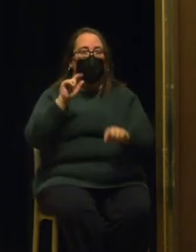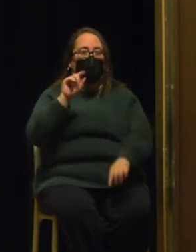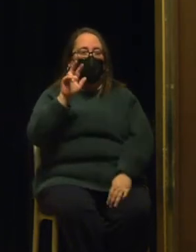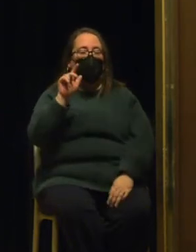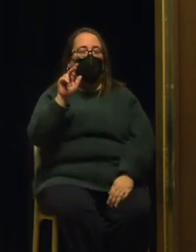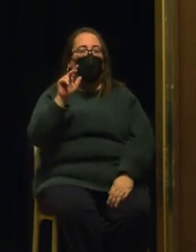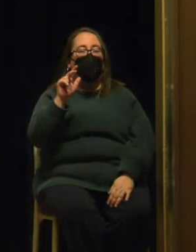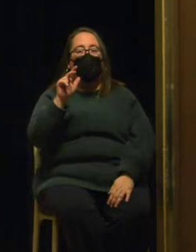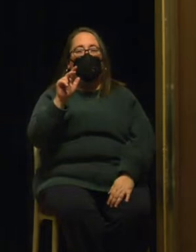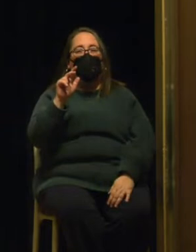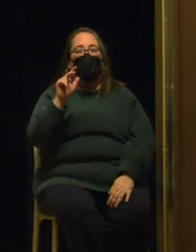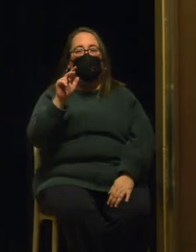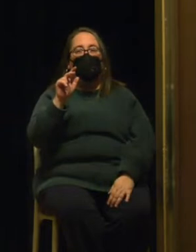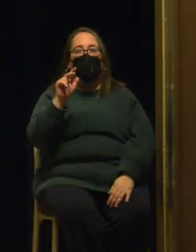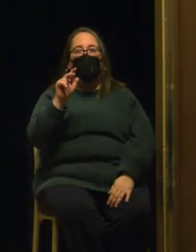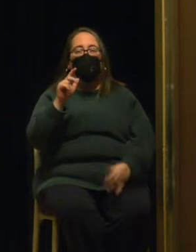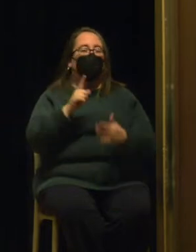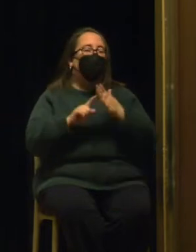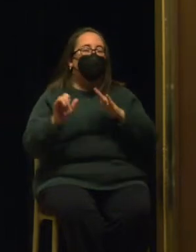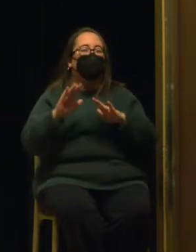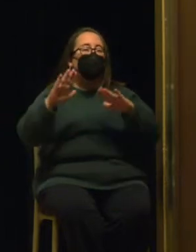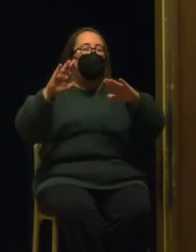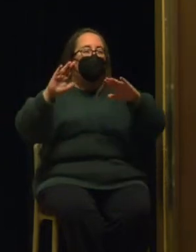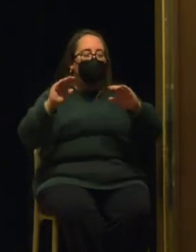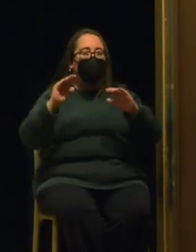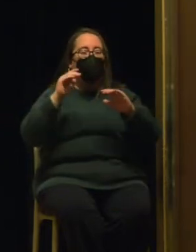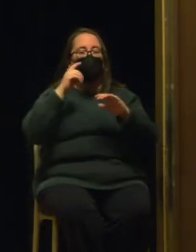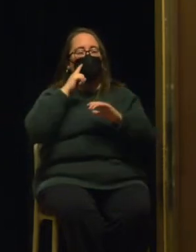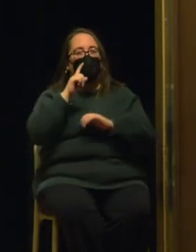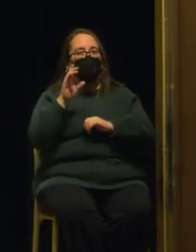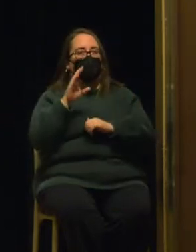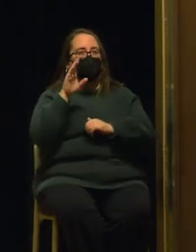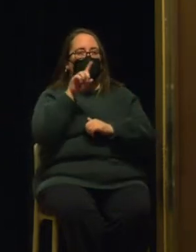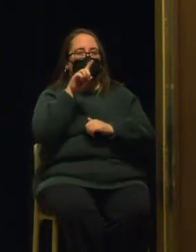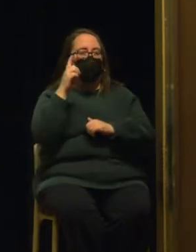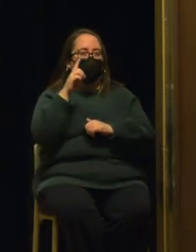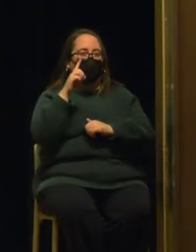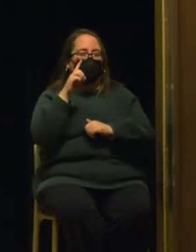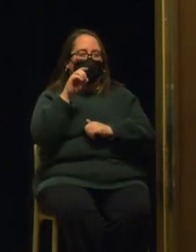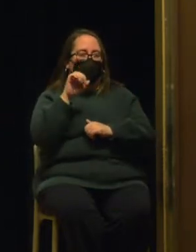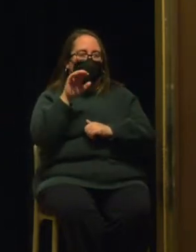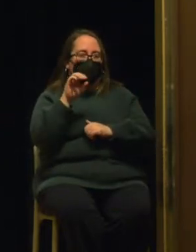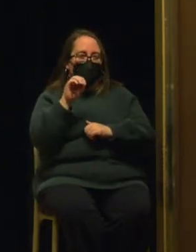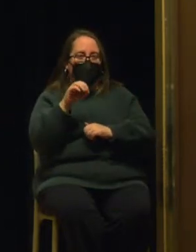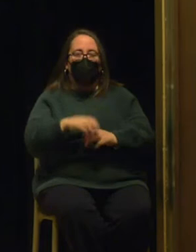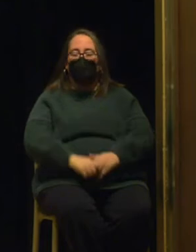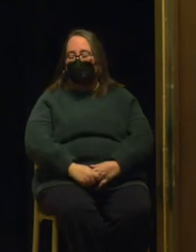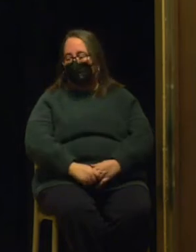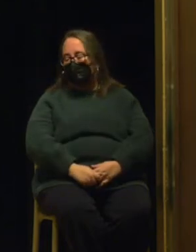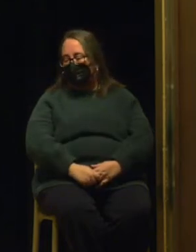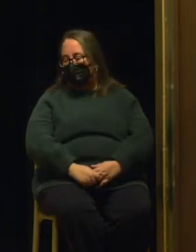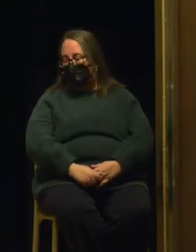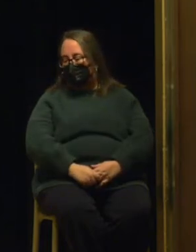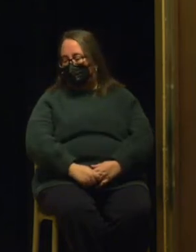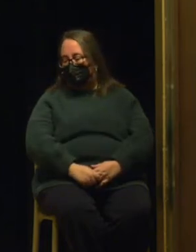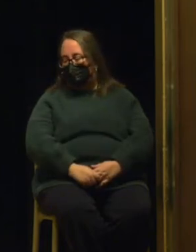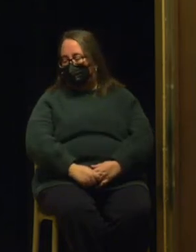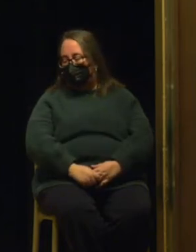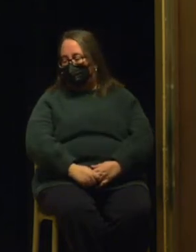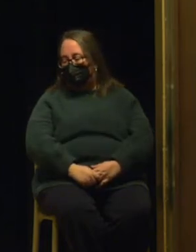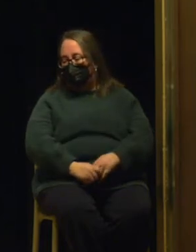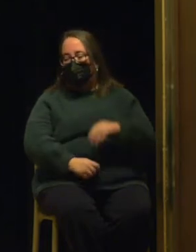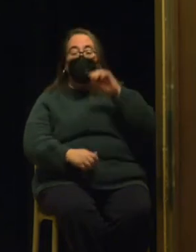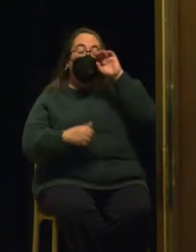2023, what is your like hope for the future of Black media? Wow, I hope